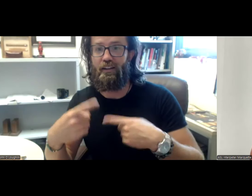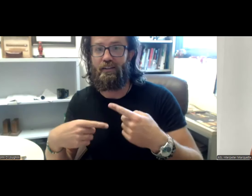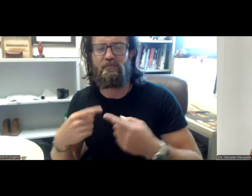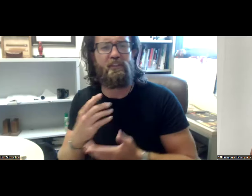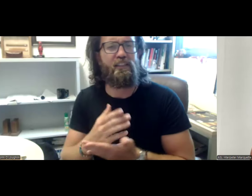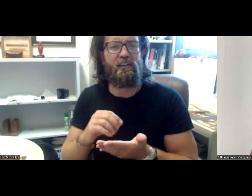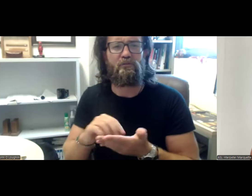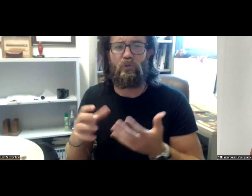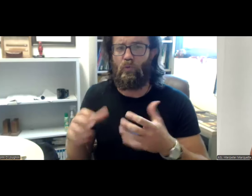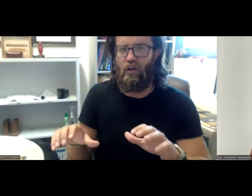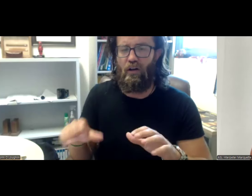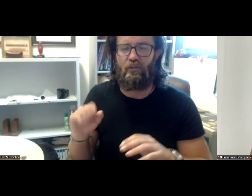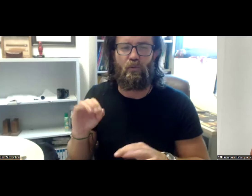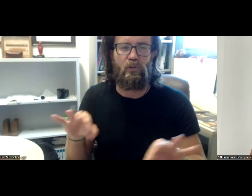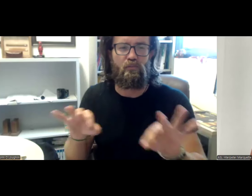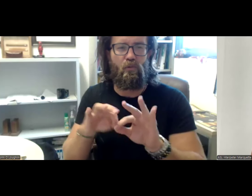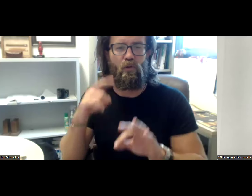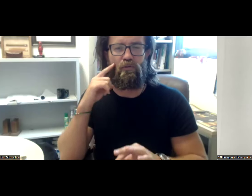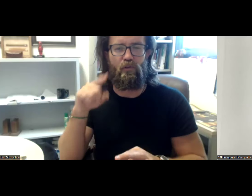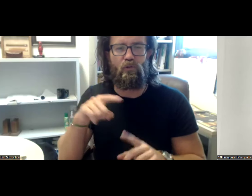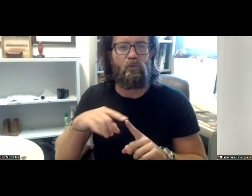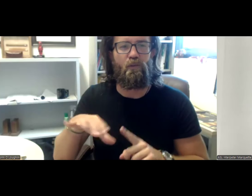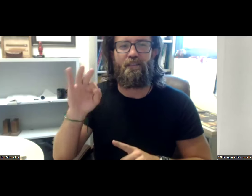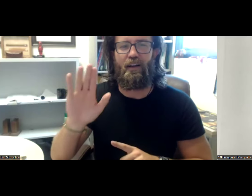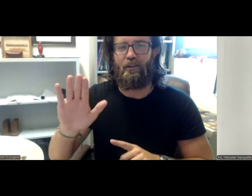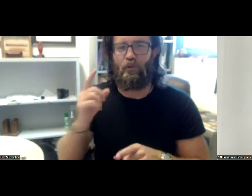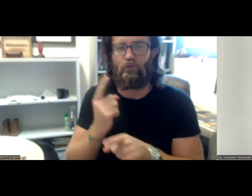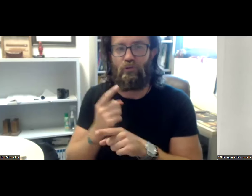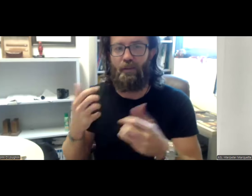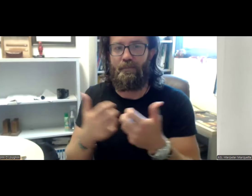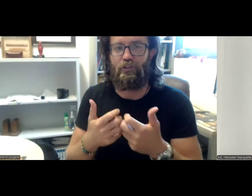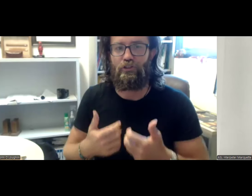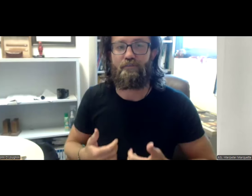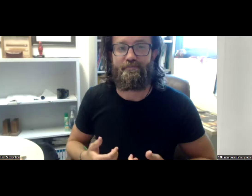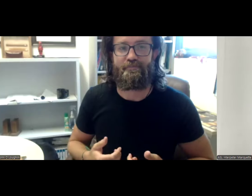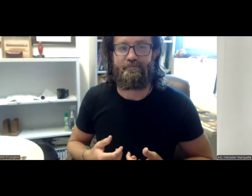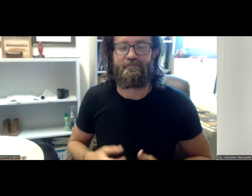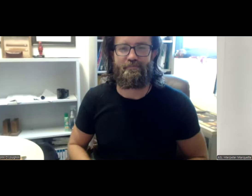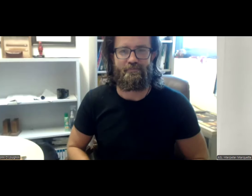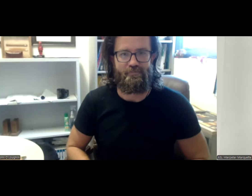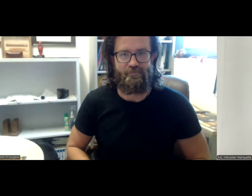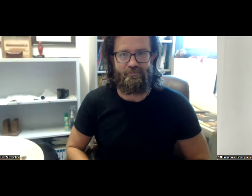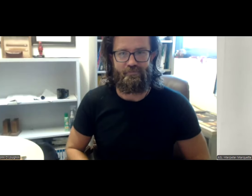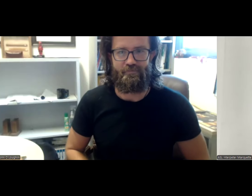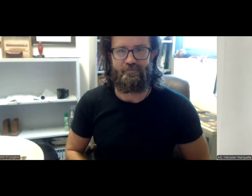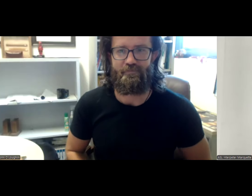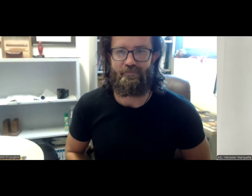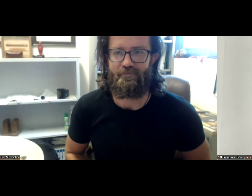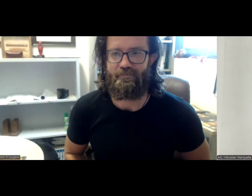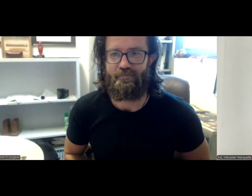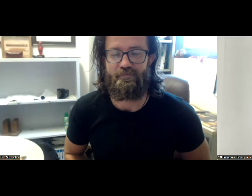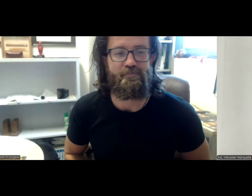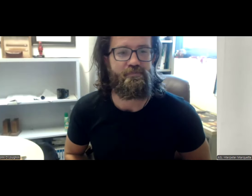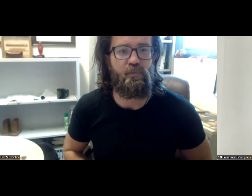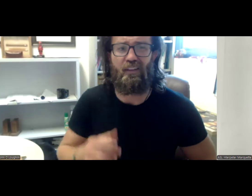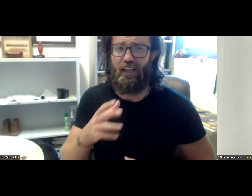So if some students are also wanting to review together, that's a good opportunity to share with everybody else so that you